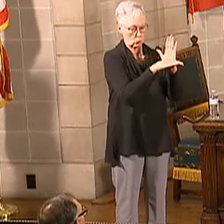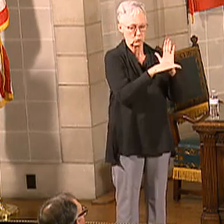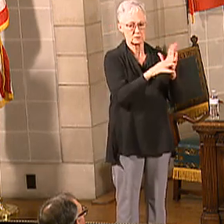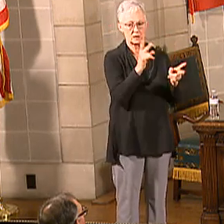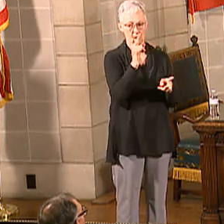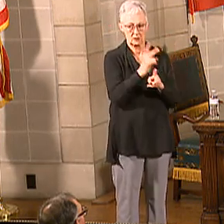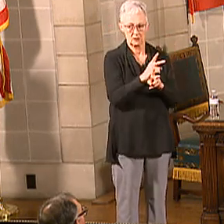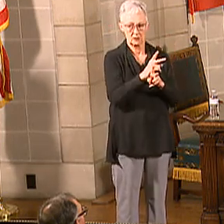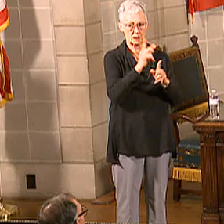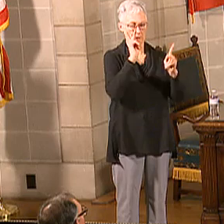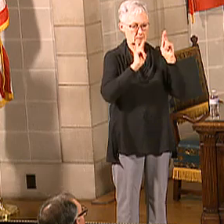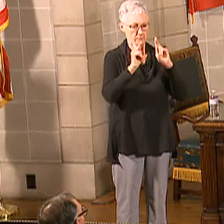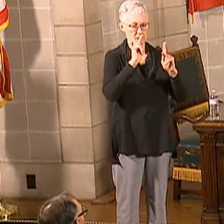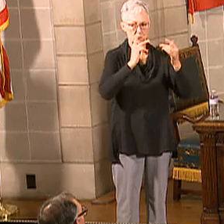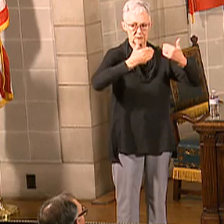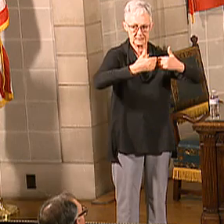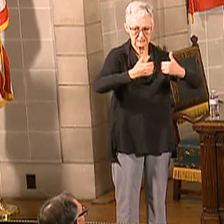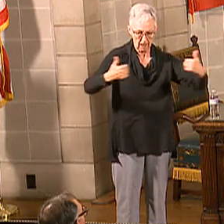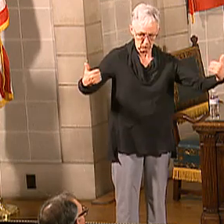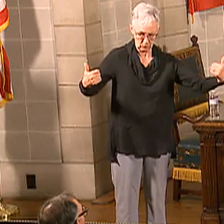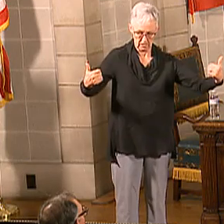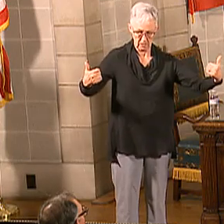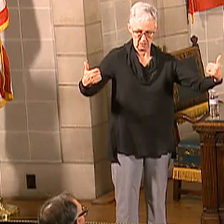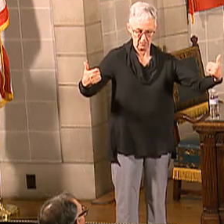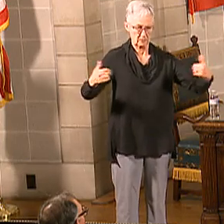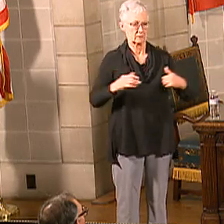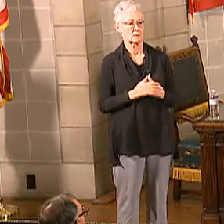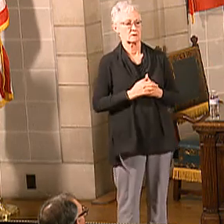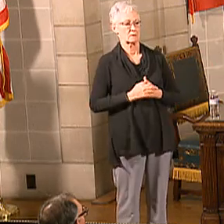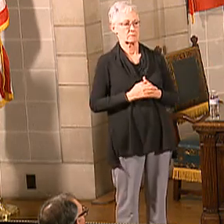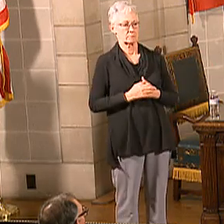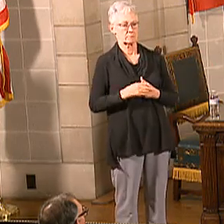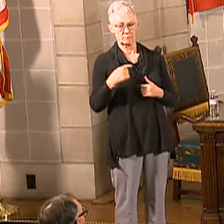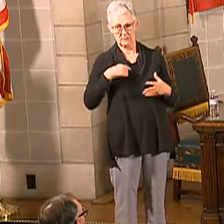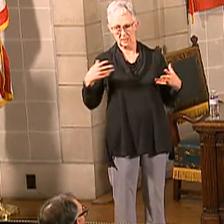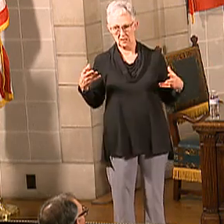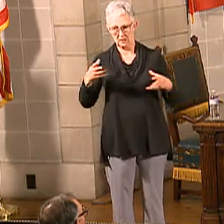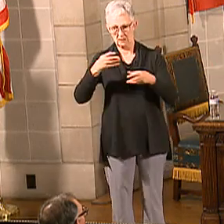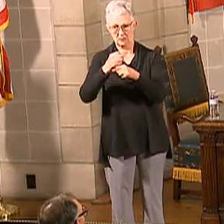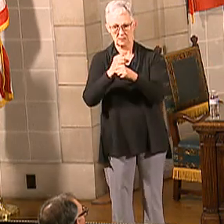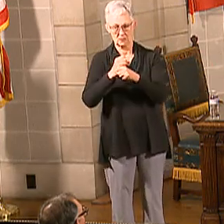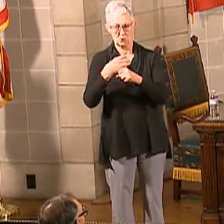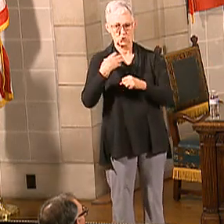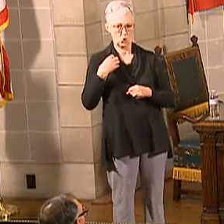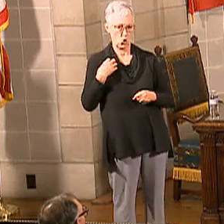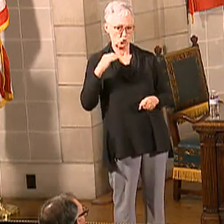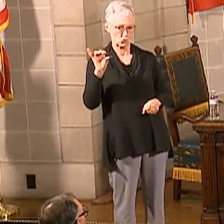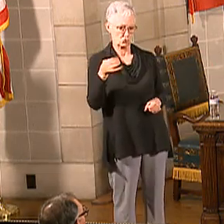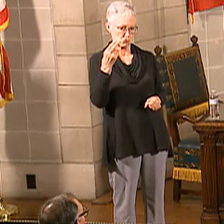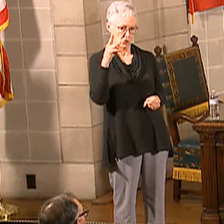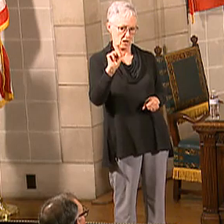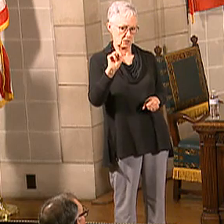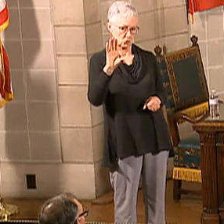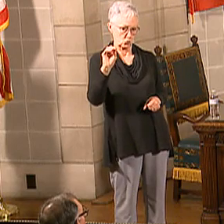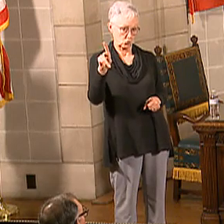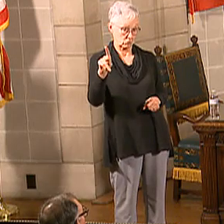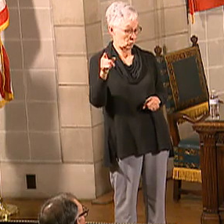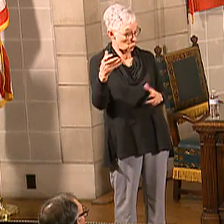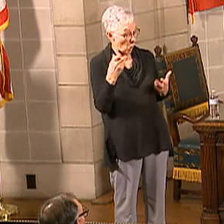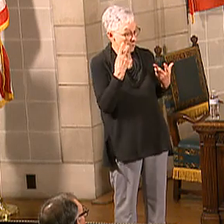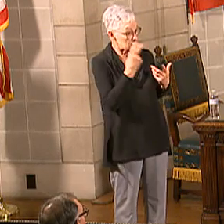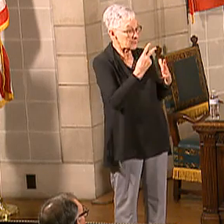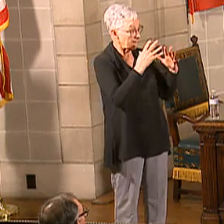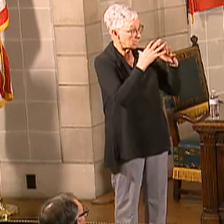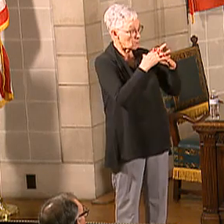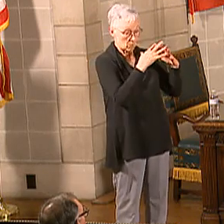seriously. And I'm going to quote or paraphrase Coach John Cook when he says, hey, if you want to see football this fall,